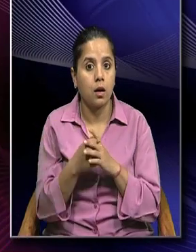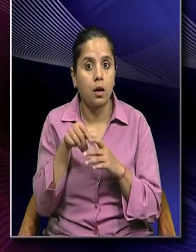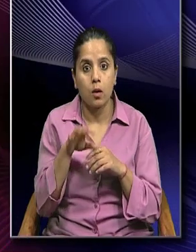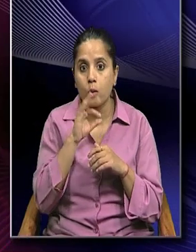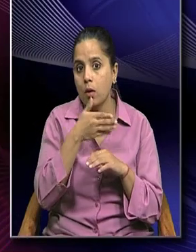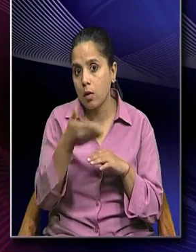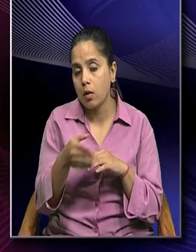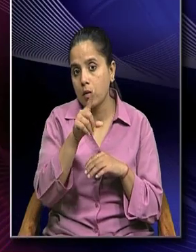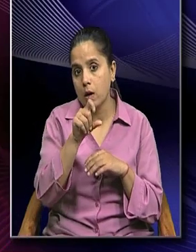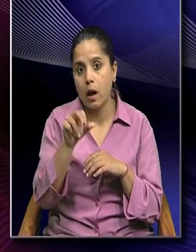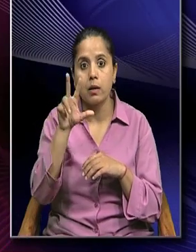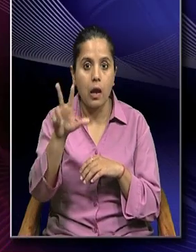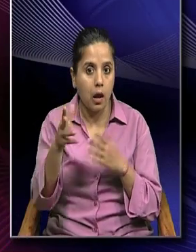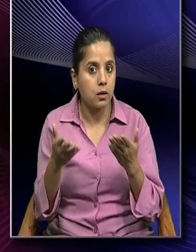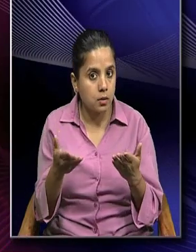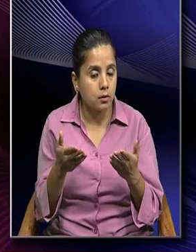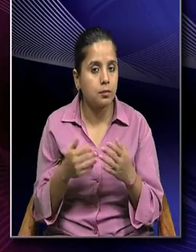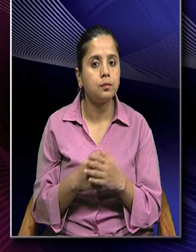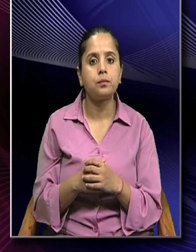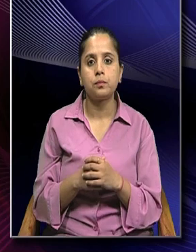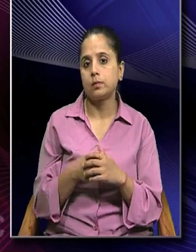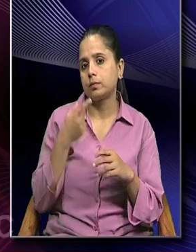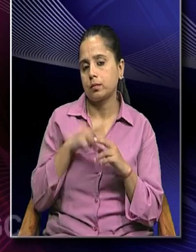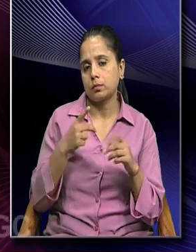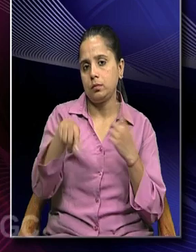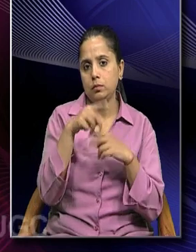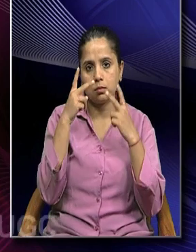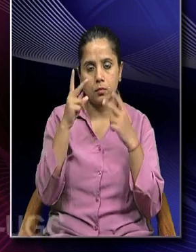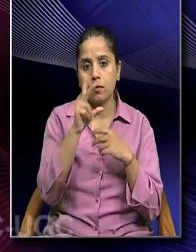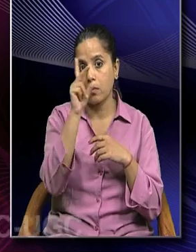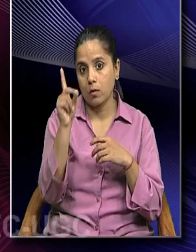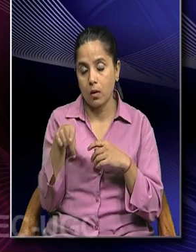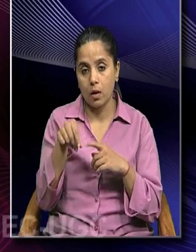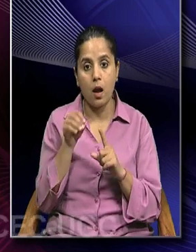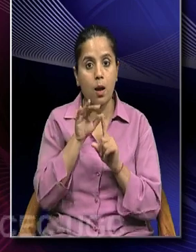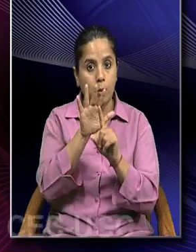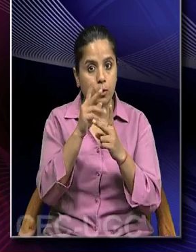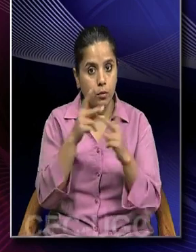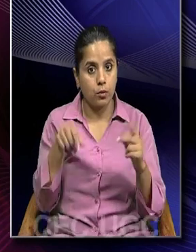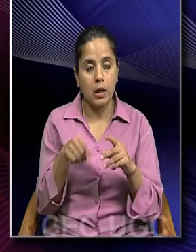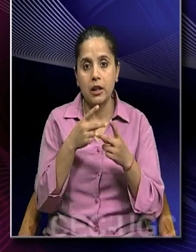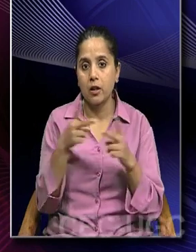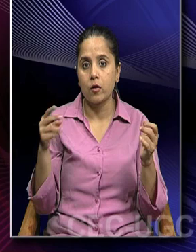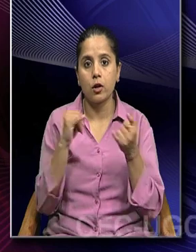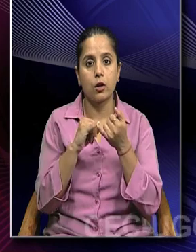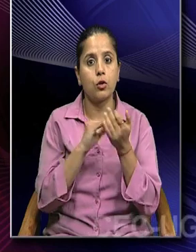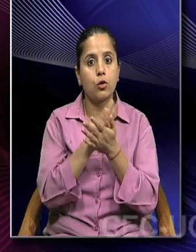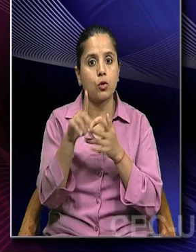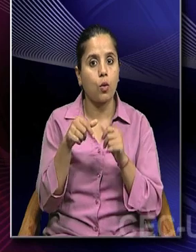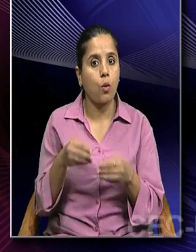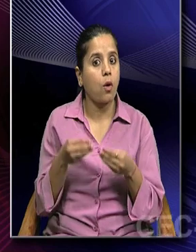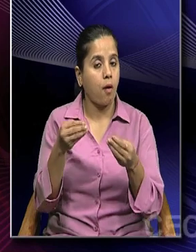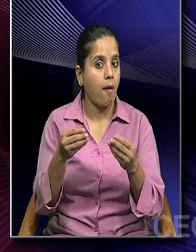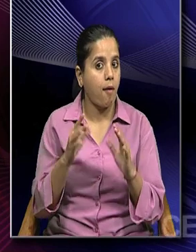till 1998. If we look at second approach, there the different shlokas which are provided